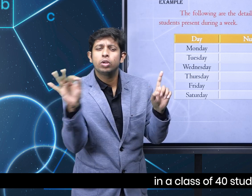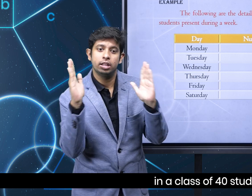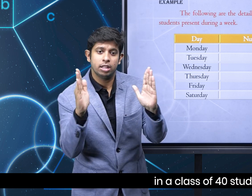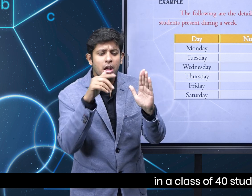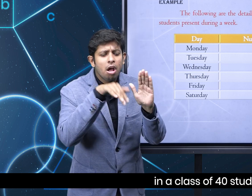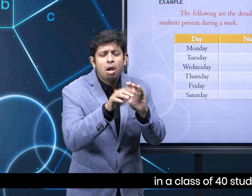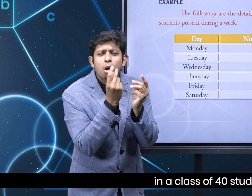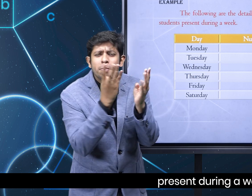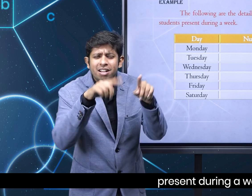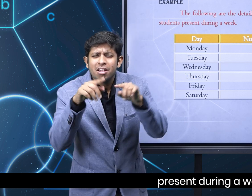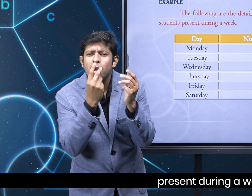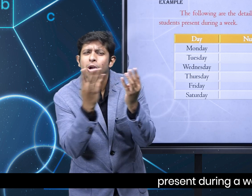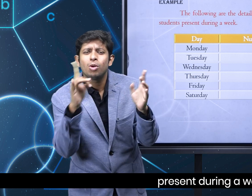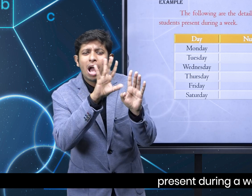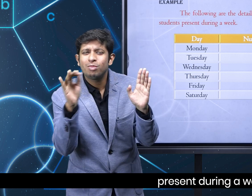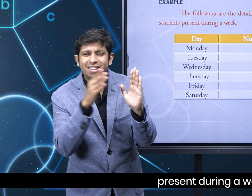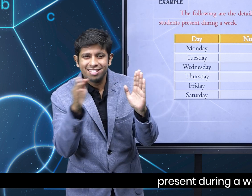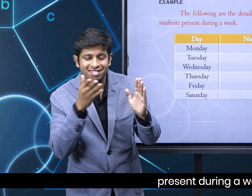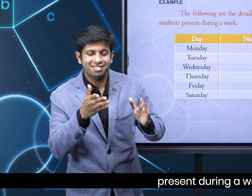students present during a week.